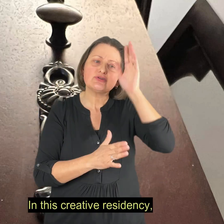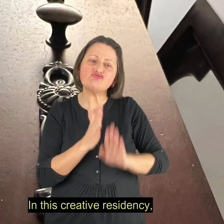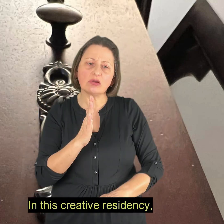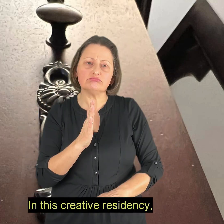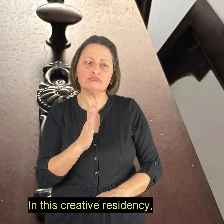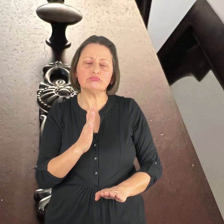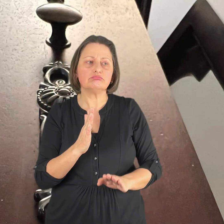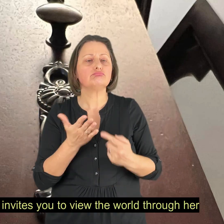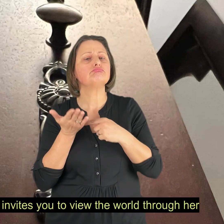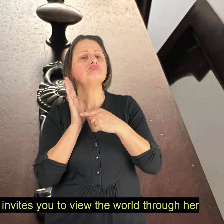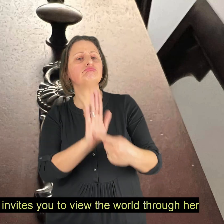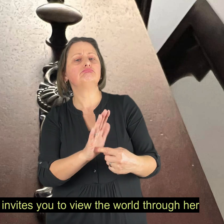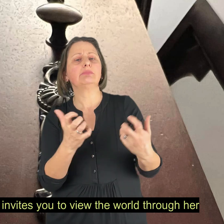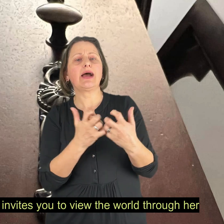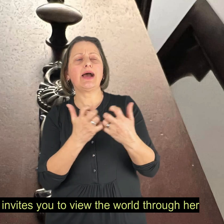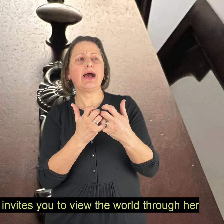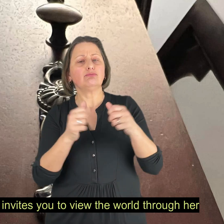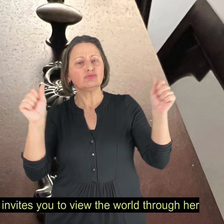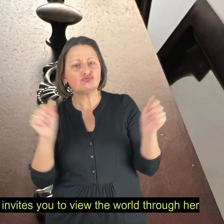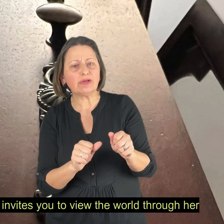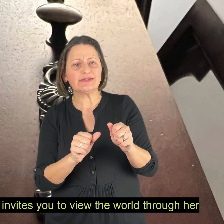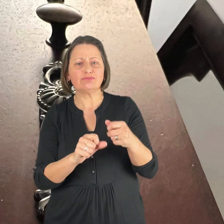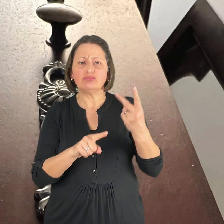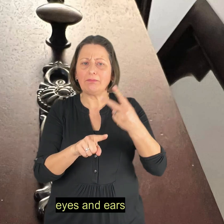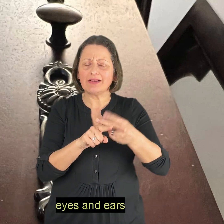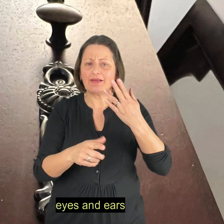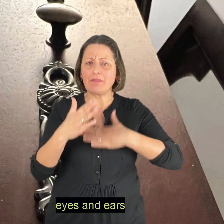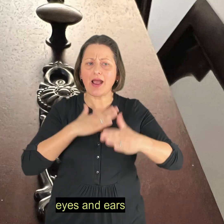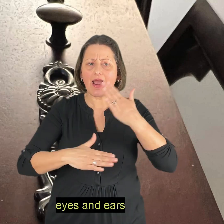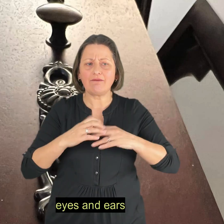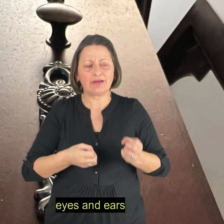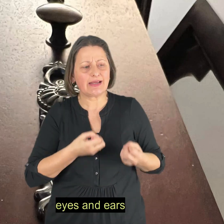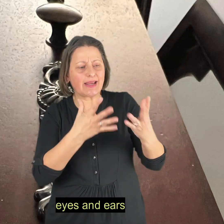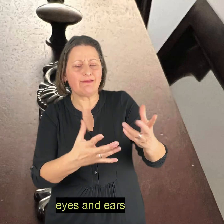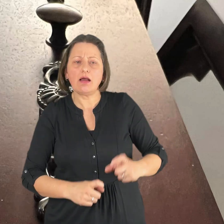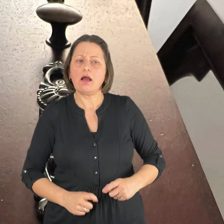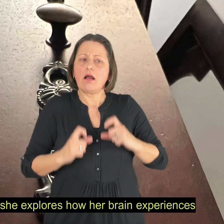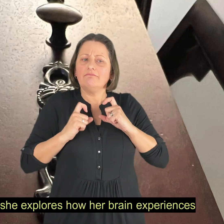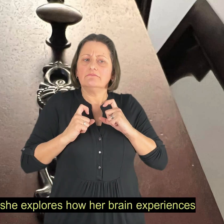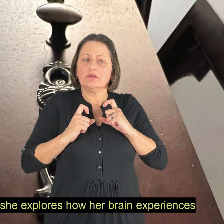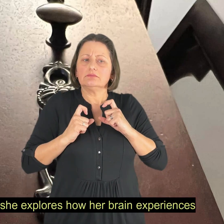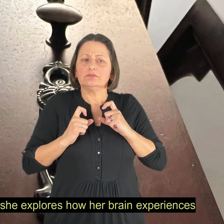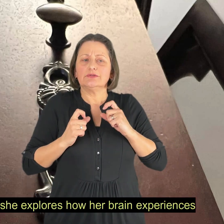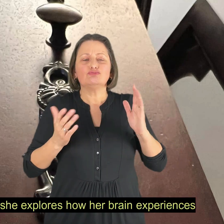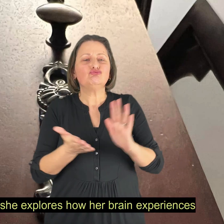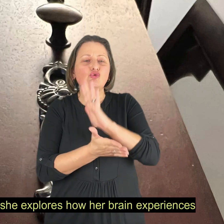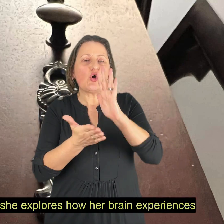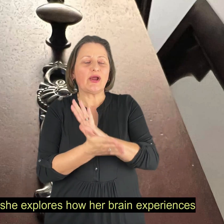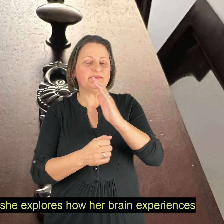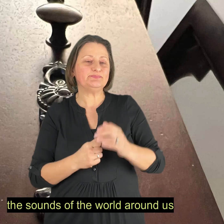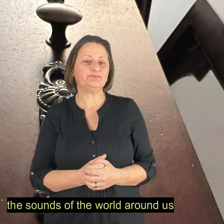creative residency, Kat invites you to view the world through her eyes and ears as she explores how her